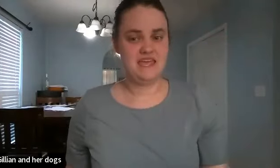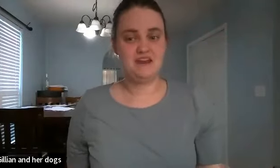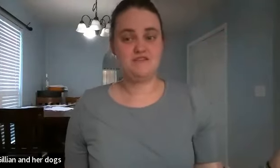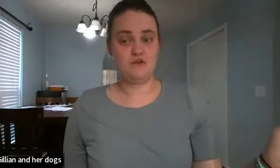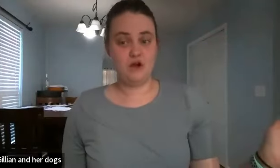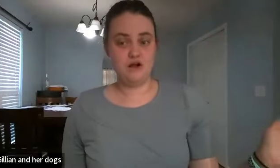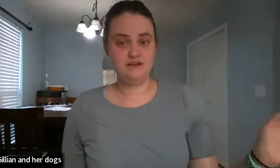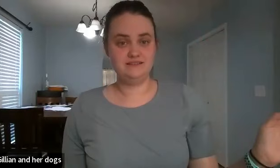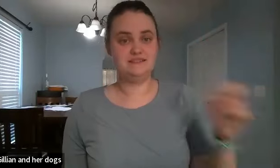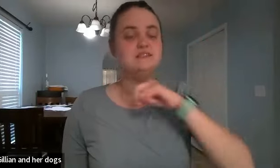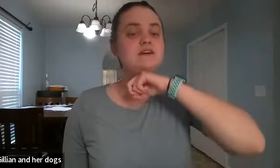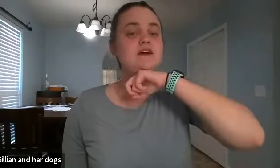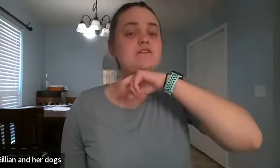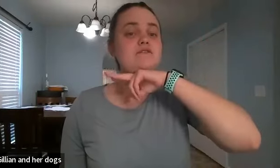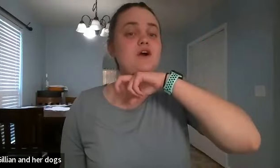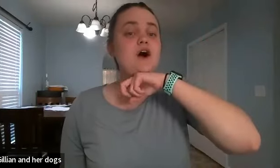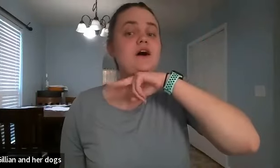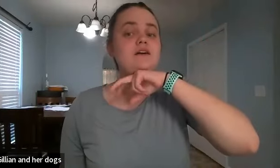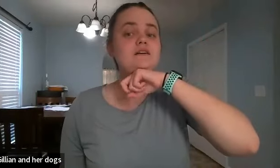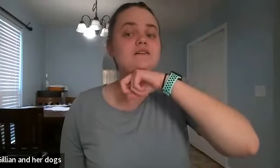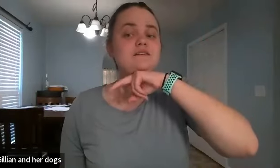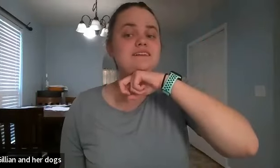Then frog. Frog.